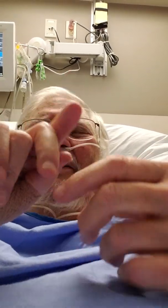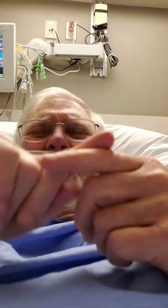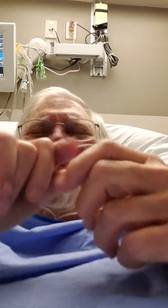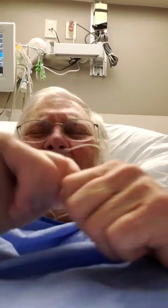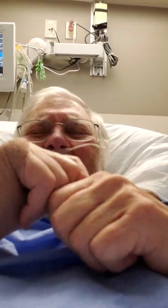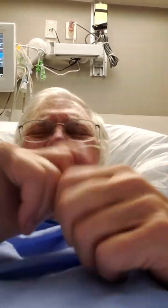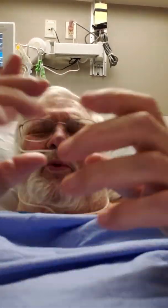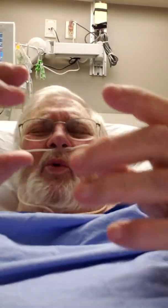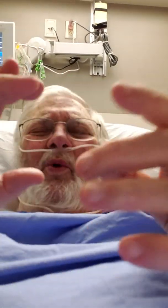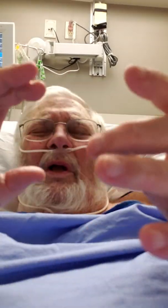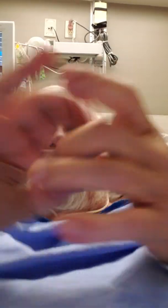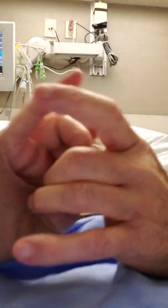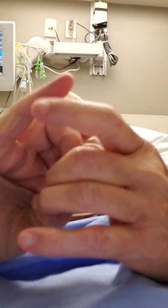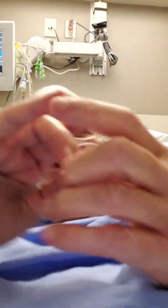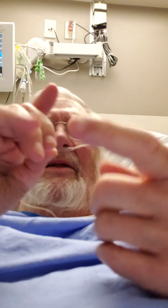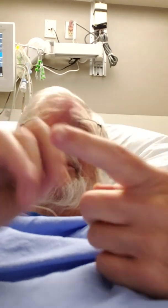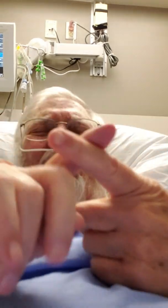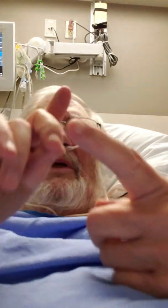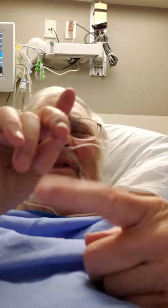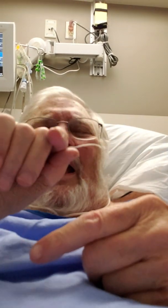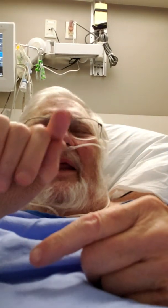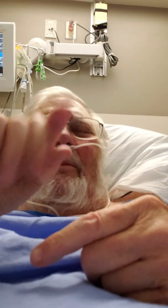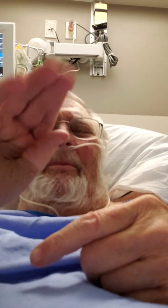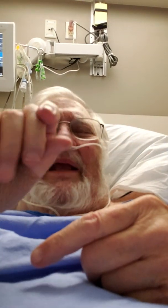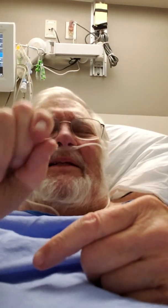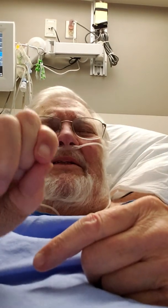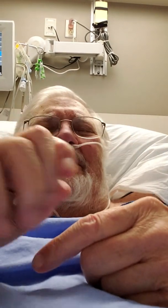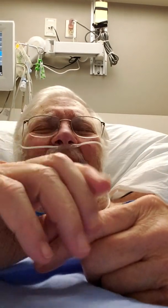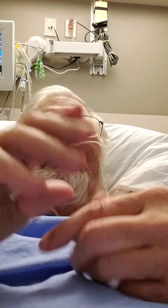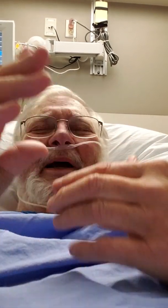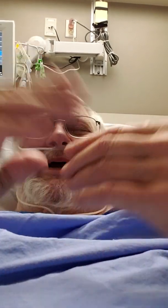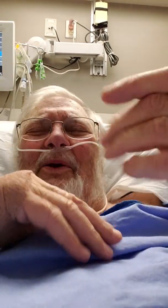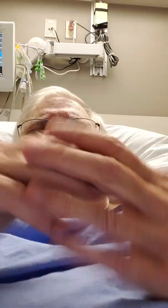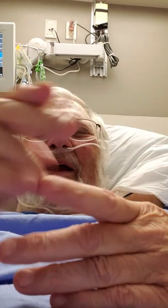to South. Can I do the database? Anyway,